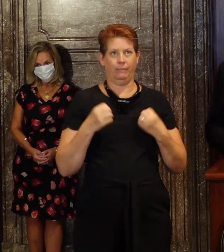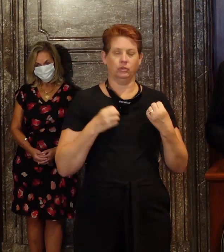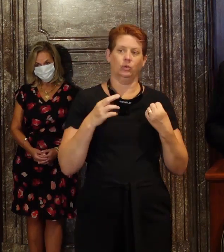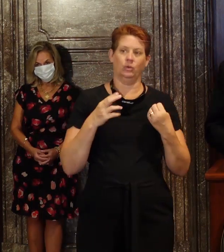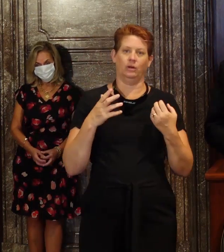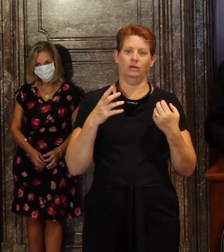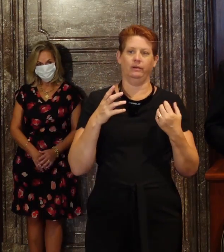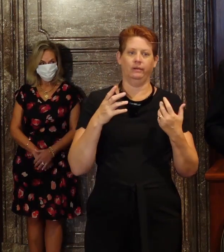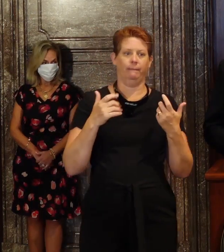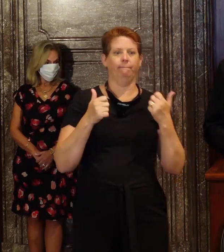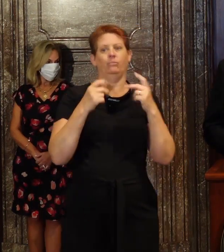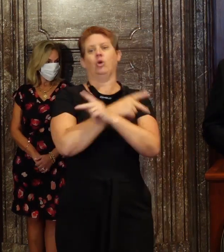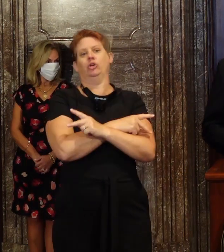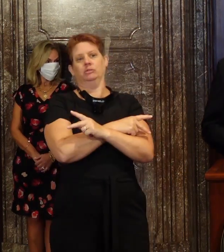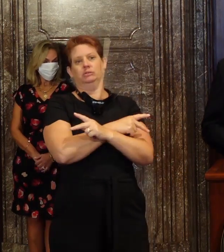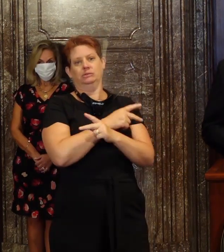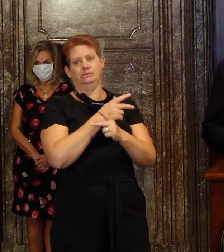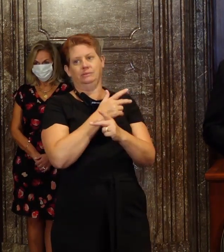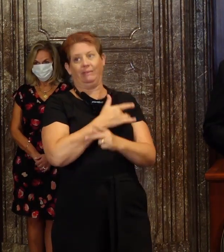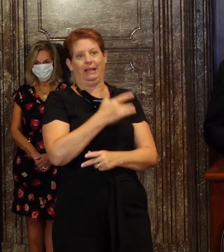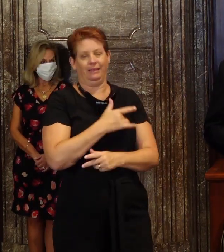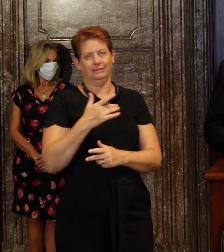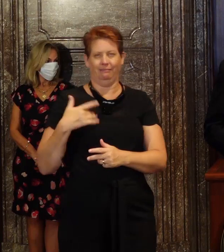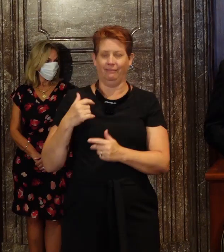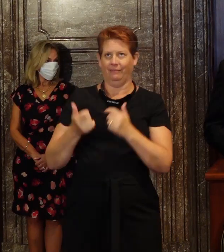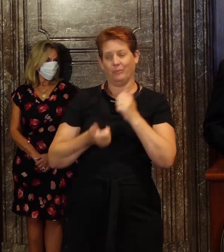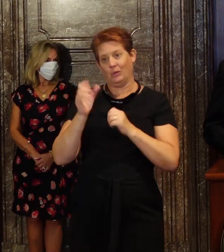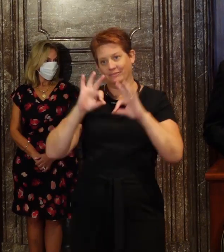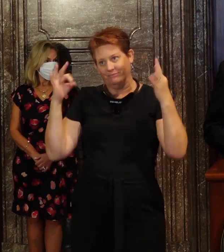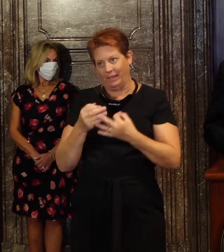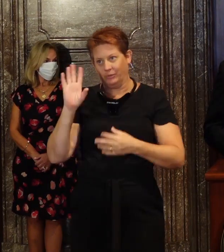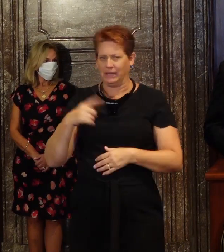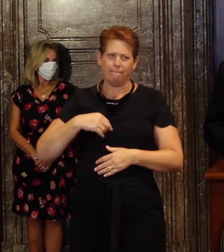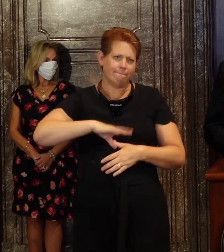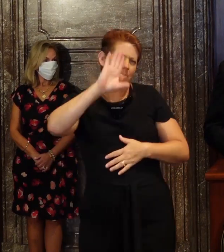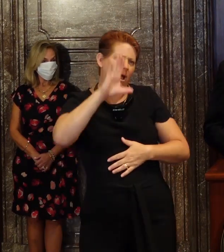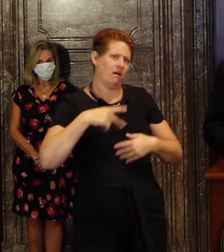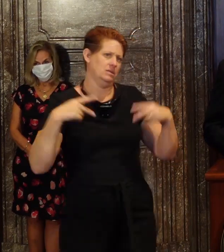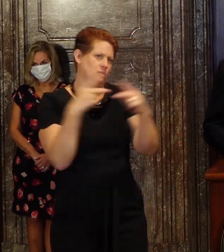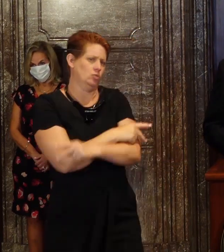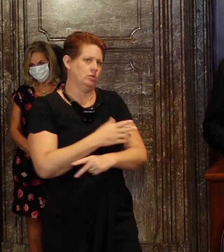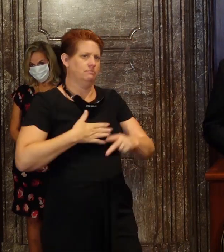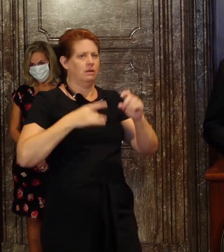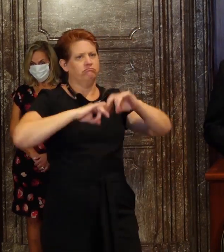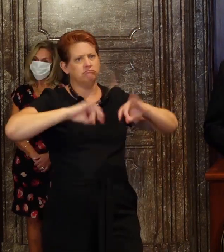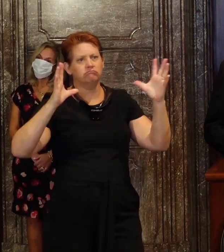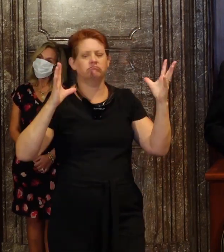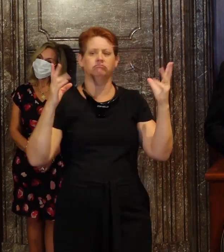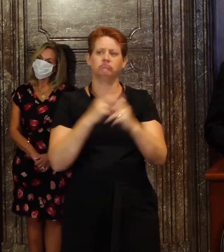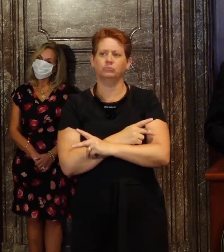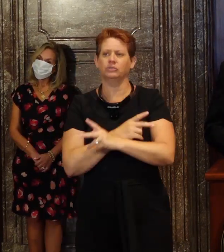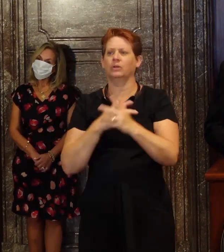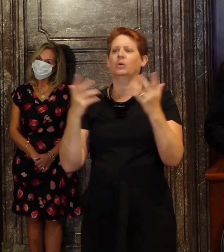suffered the most. I guess a lot of family members would probably argue that their family member has significantly suffered emotionally.